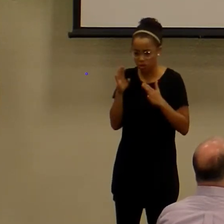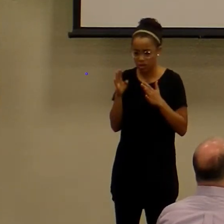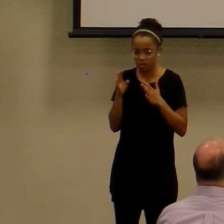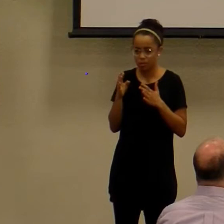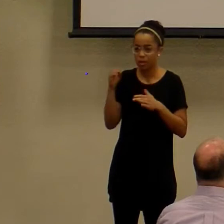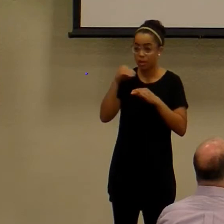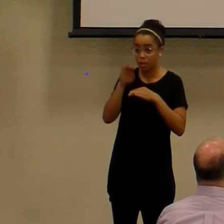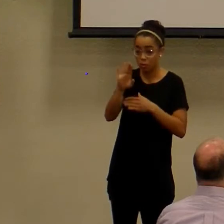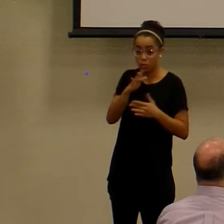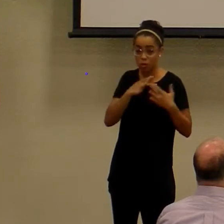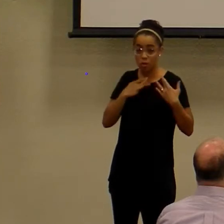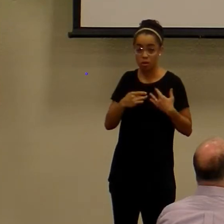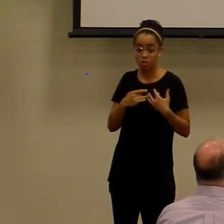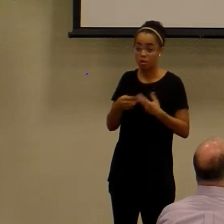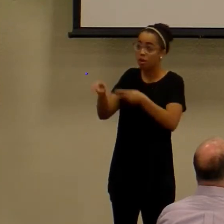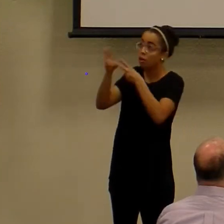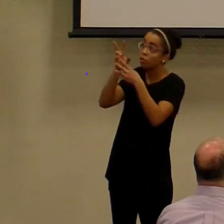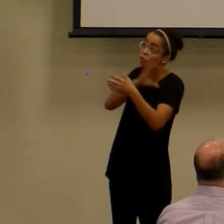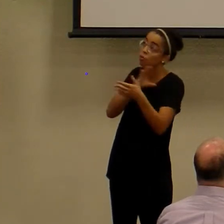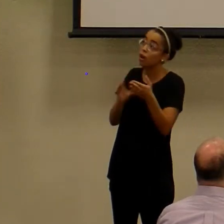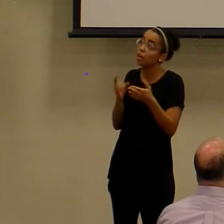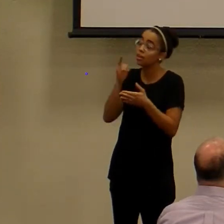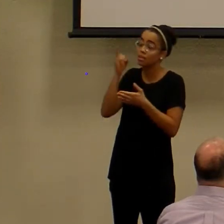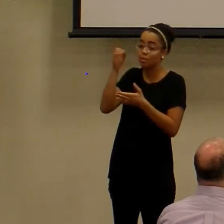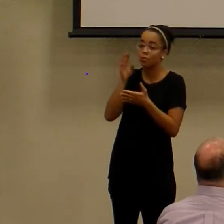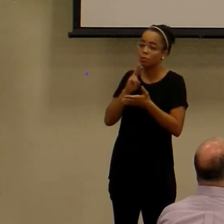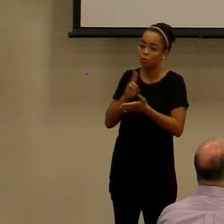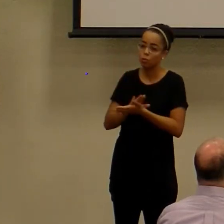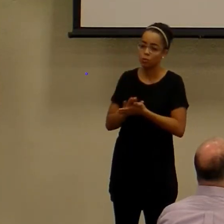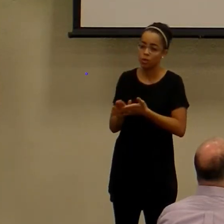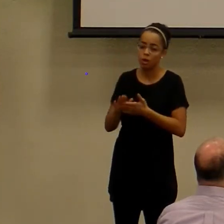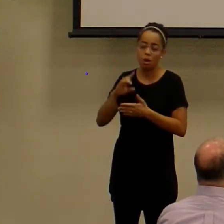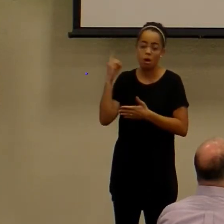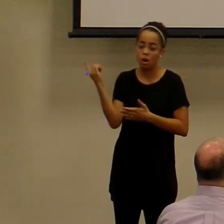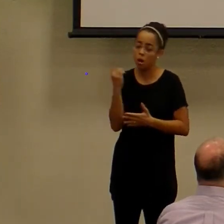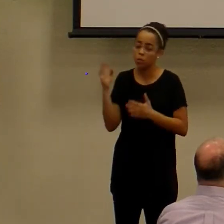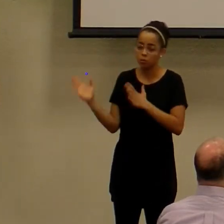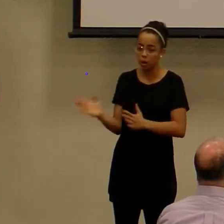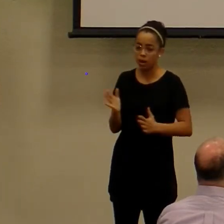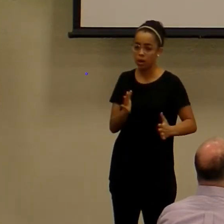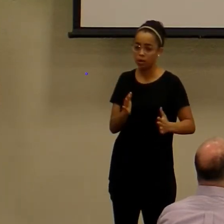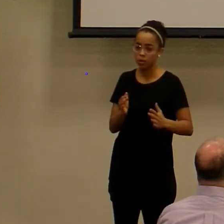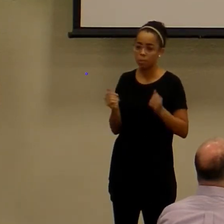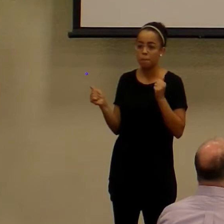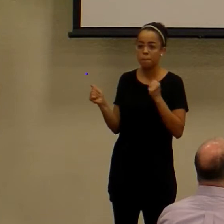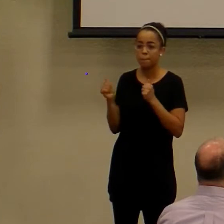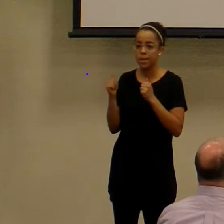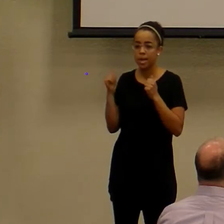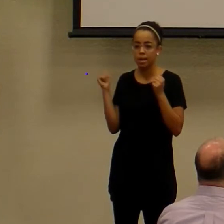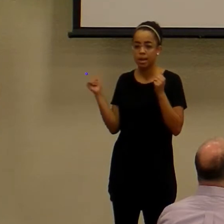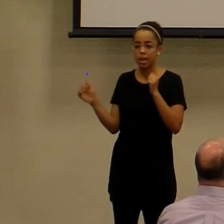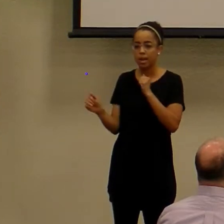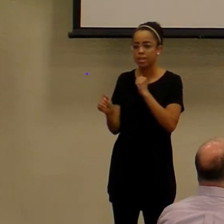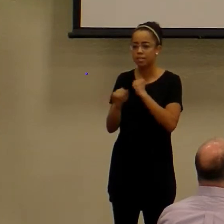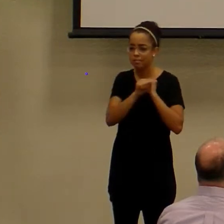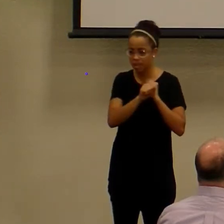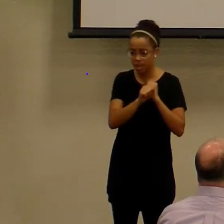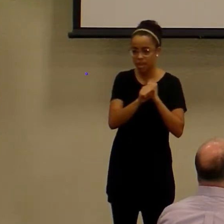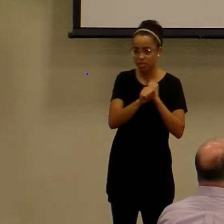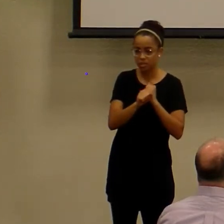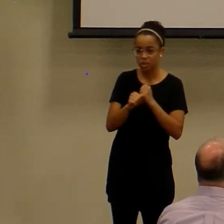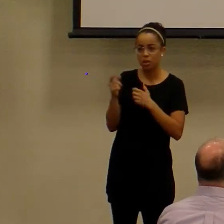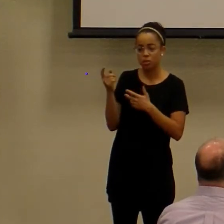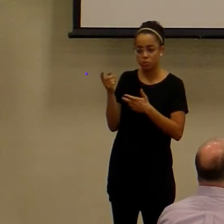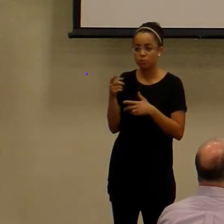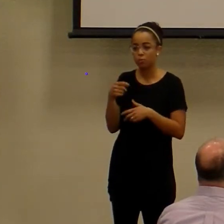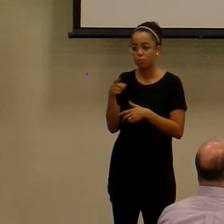honor Christ the Lord as holy, always being prepared to make a defense to anyone who asks you for a reason for the hope